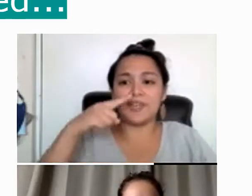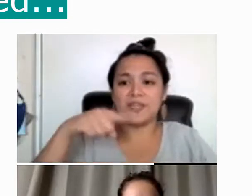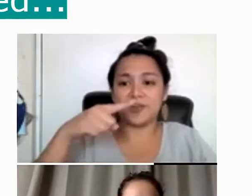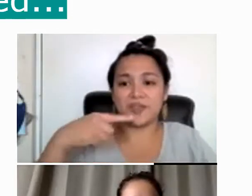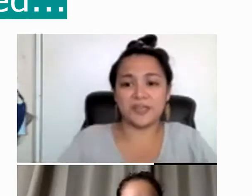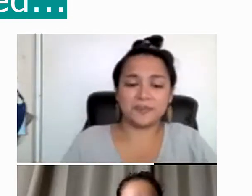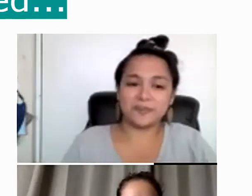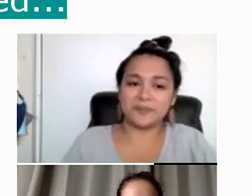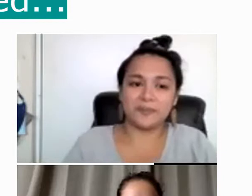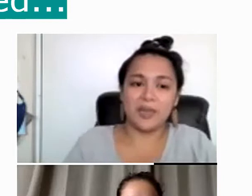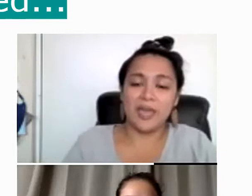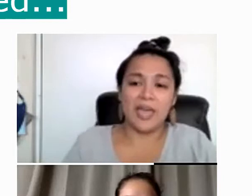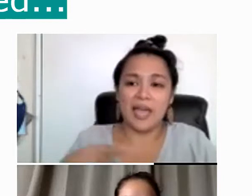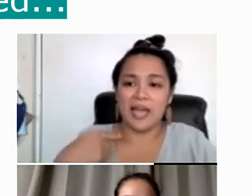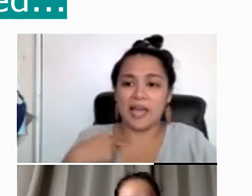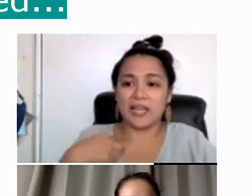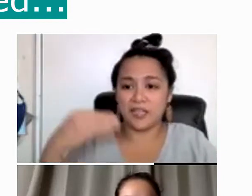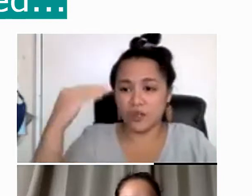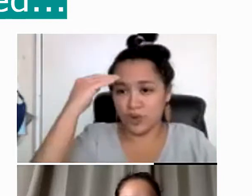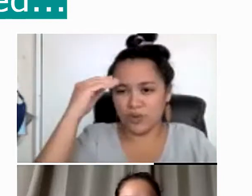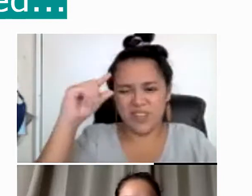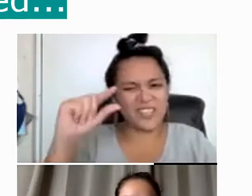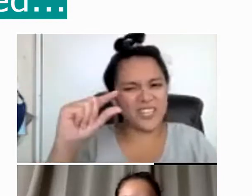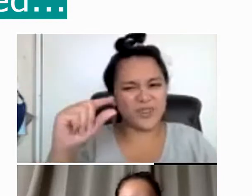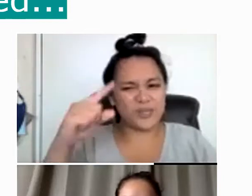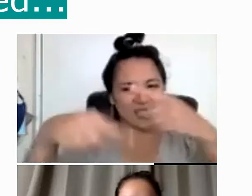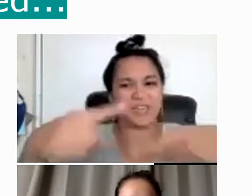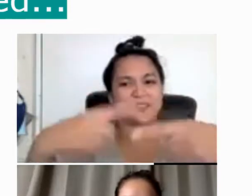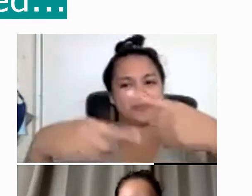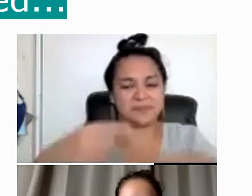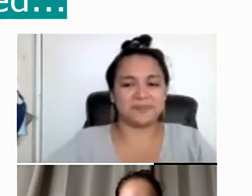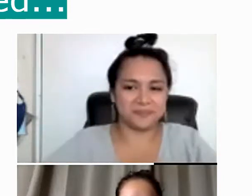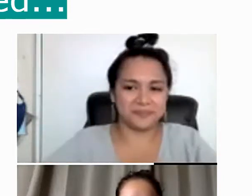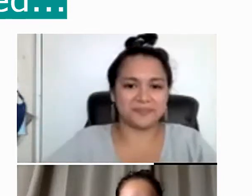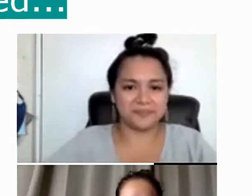I'm hearing. I know a little sign.